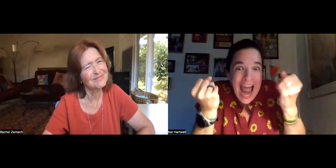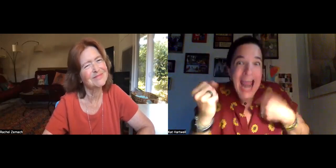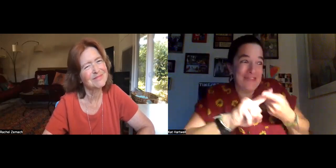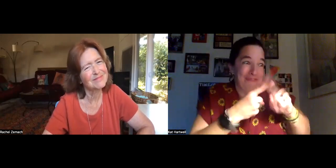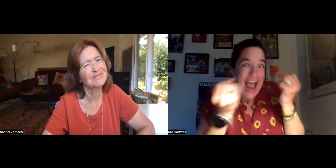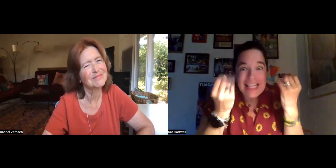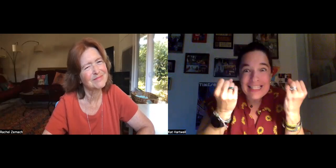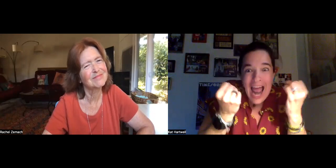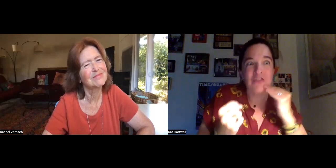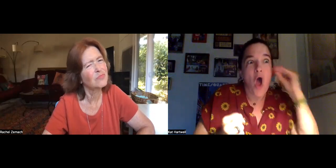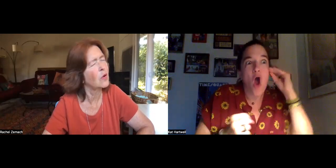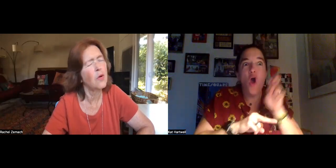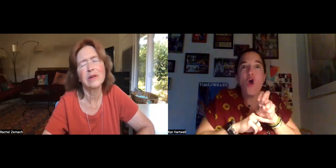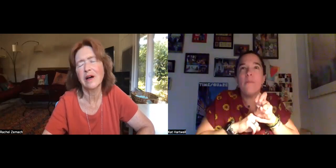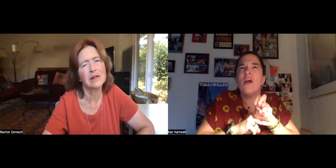my teacher time, friend time, home.